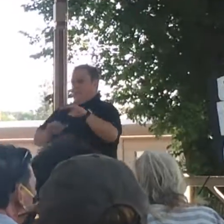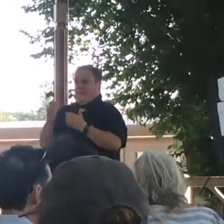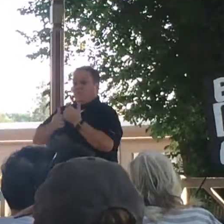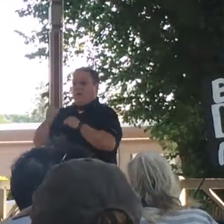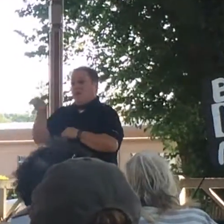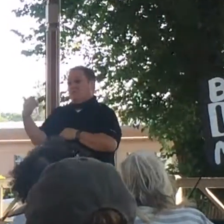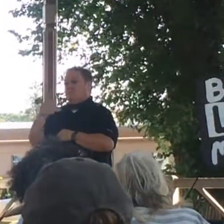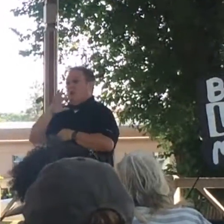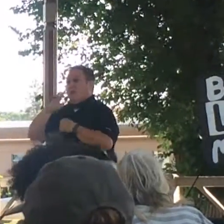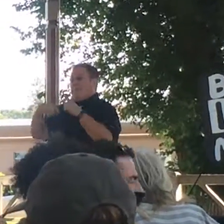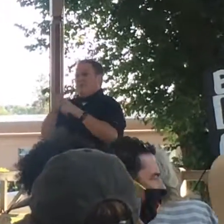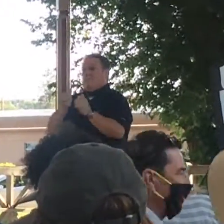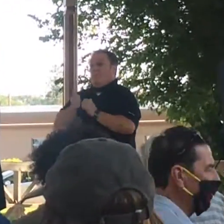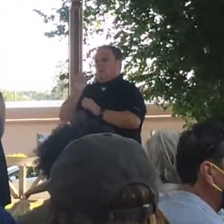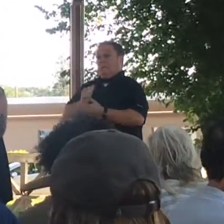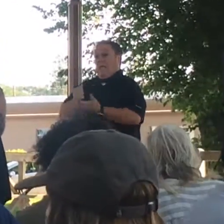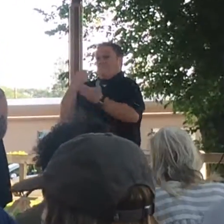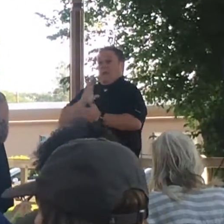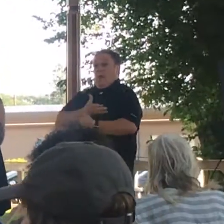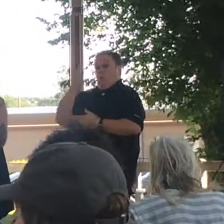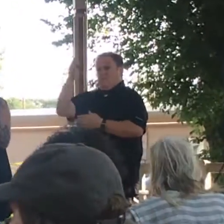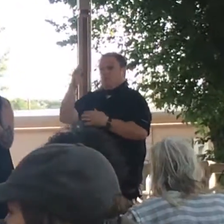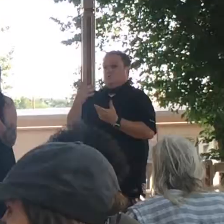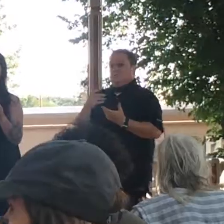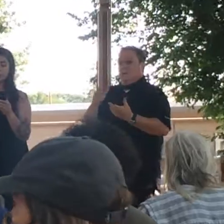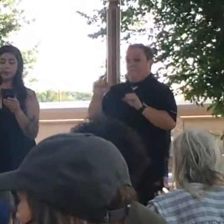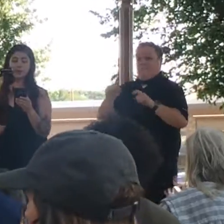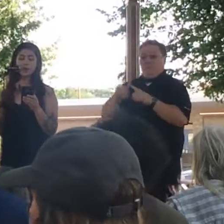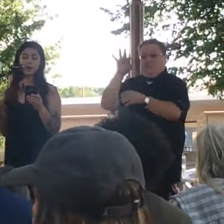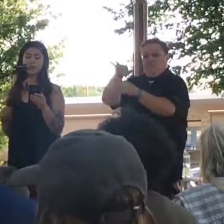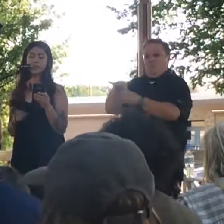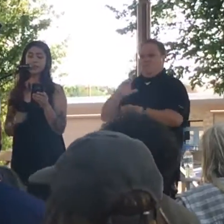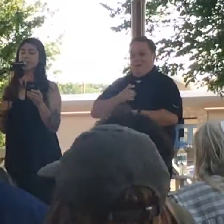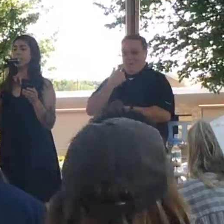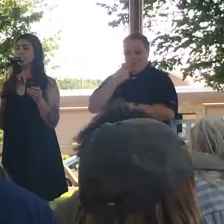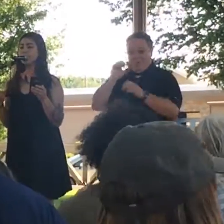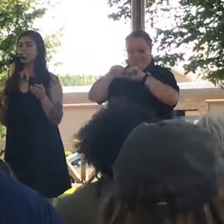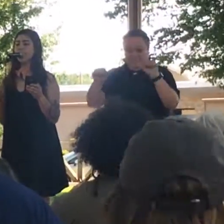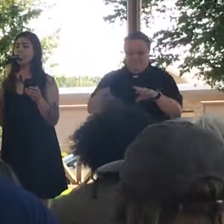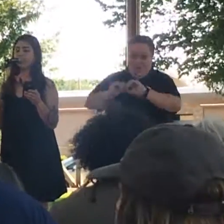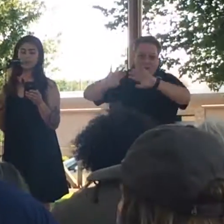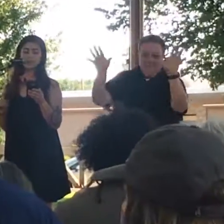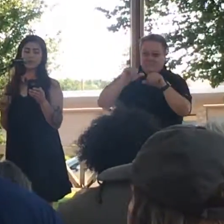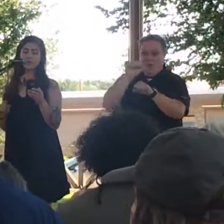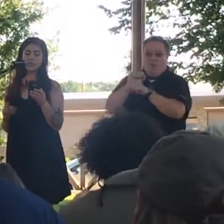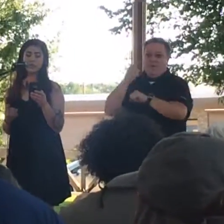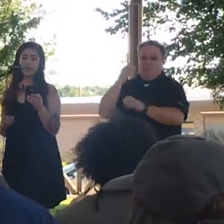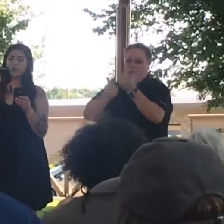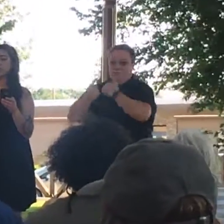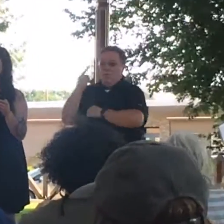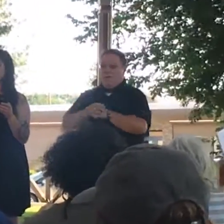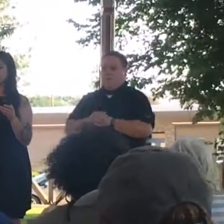has been talking about, the most hope for our future comes with our ability to vote. Our current system is obviously not working for